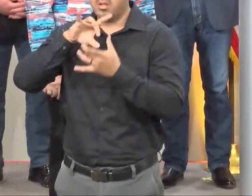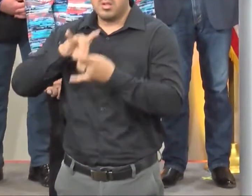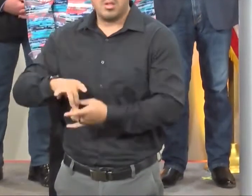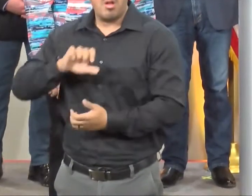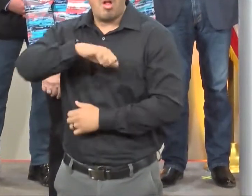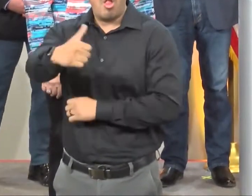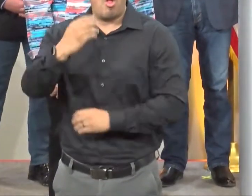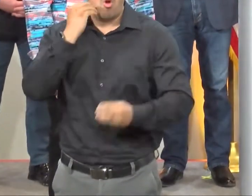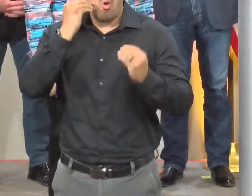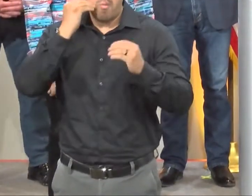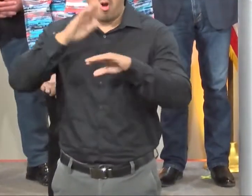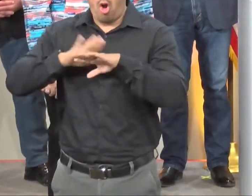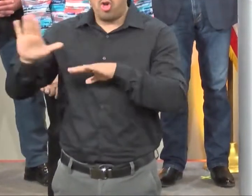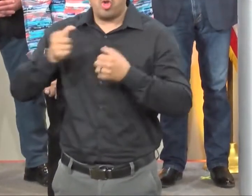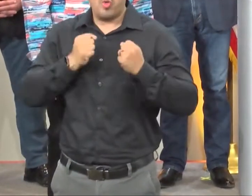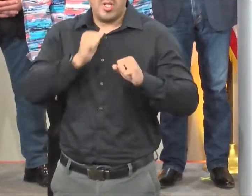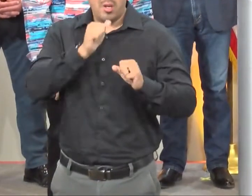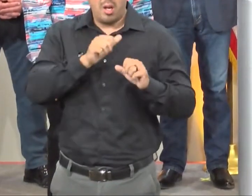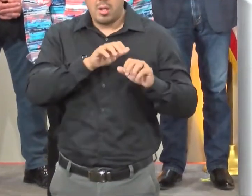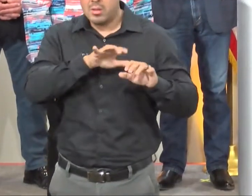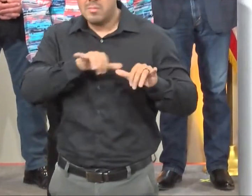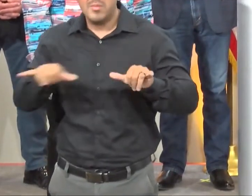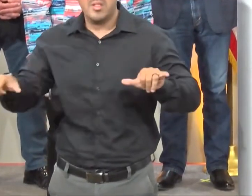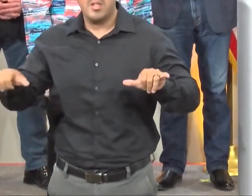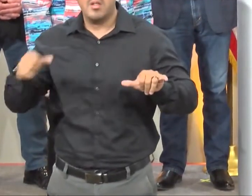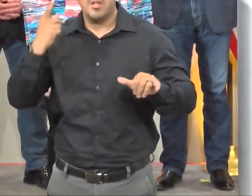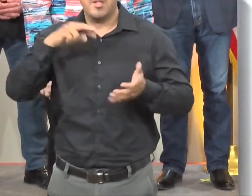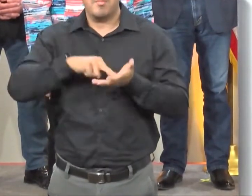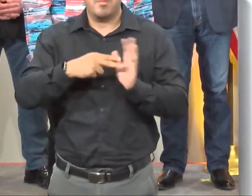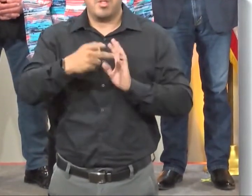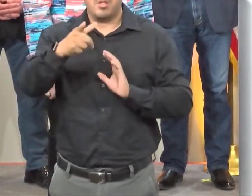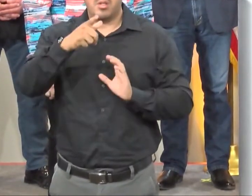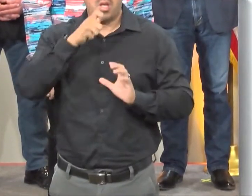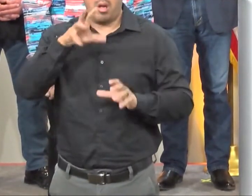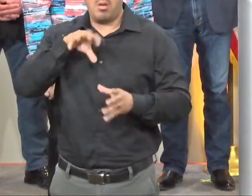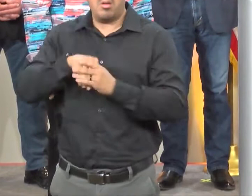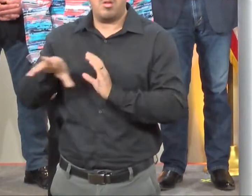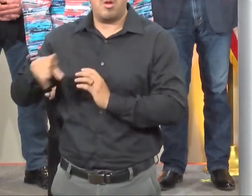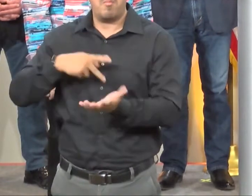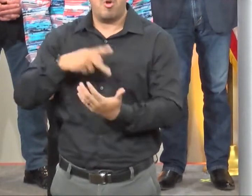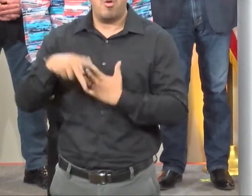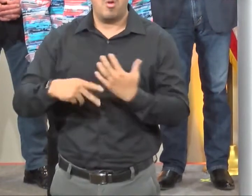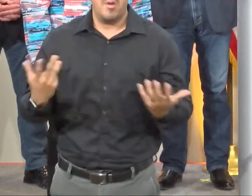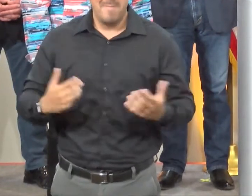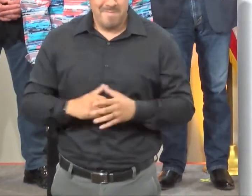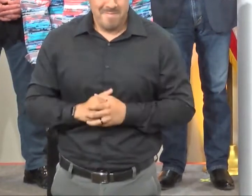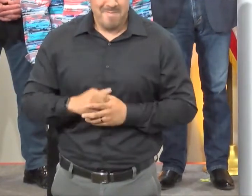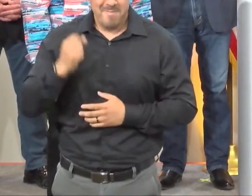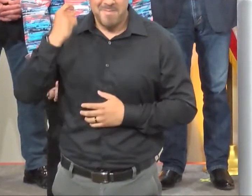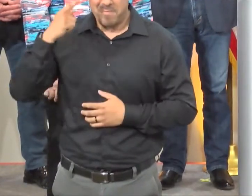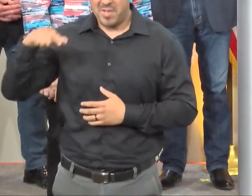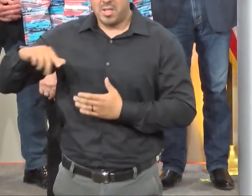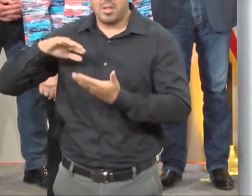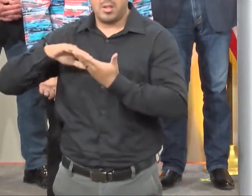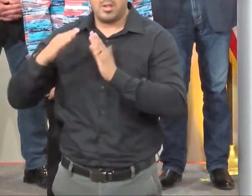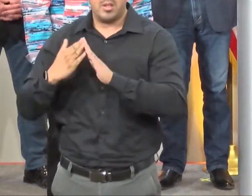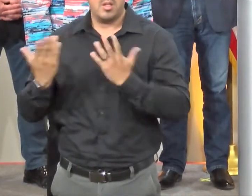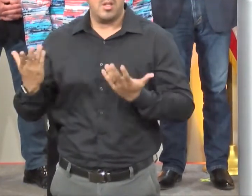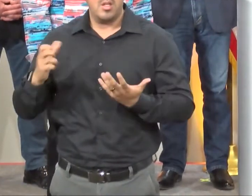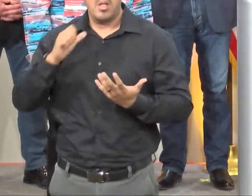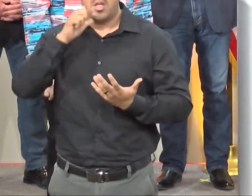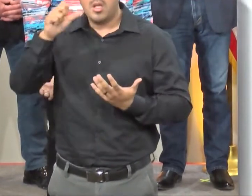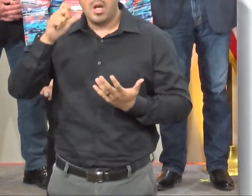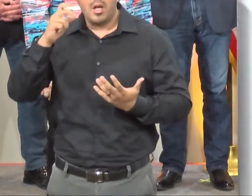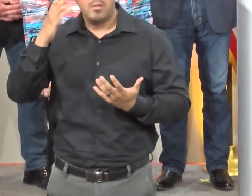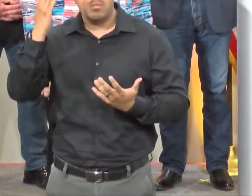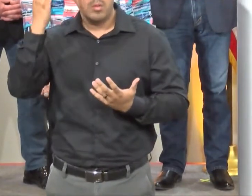other homes on her street, that you are out of the program. Even though the city is not overseeing